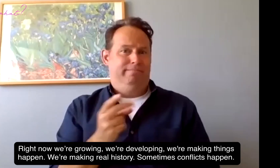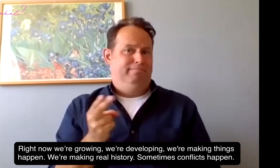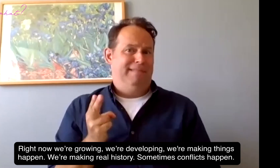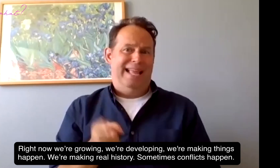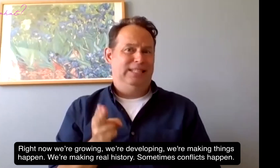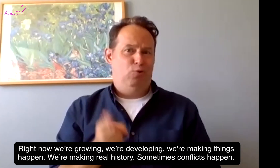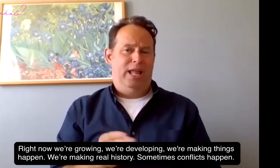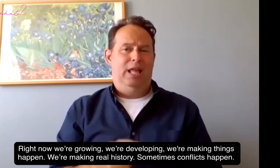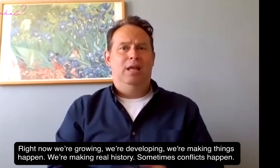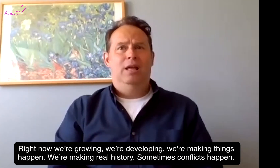history.